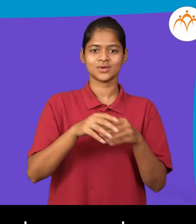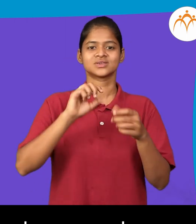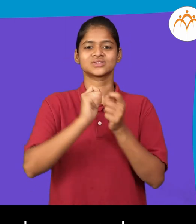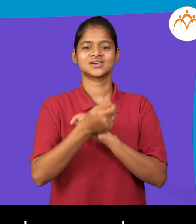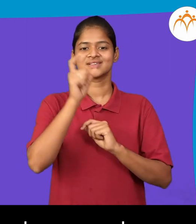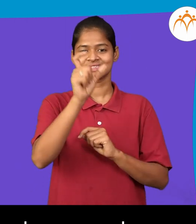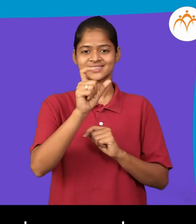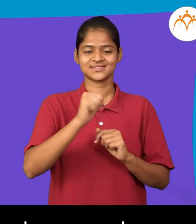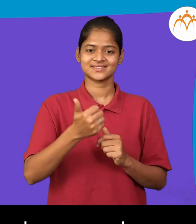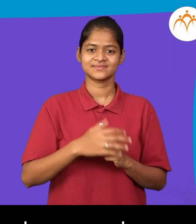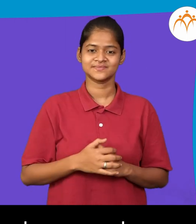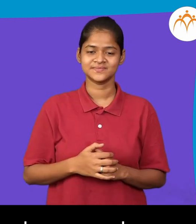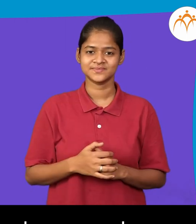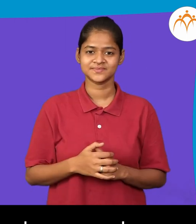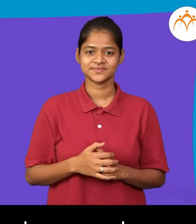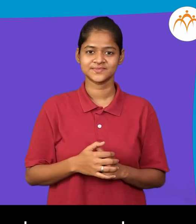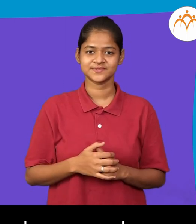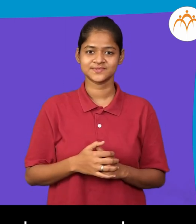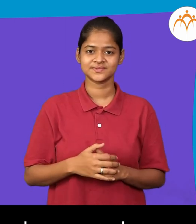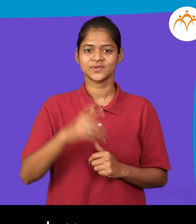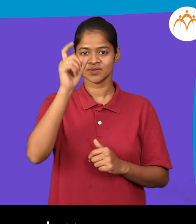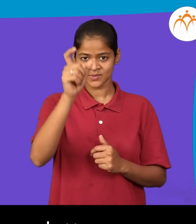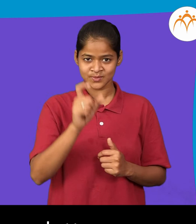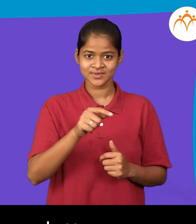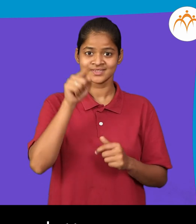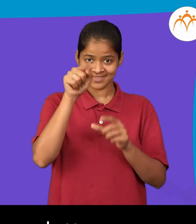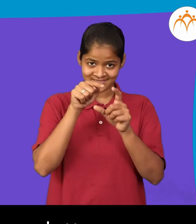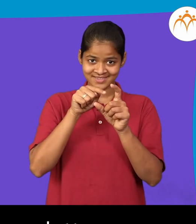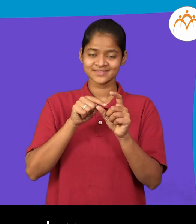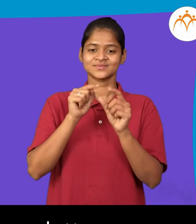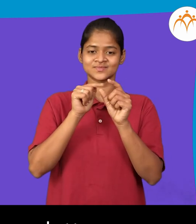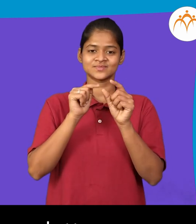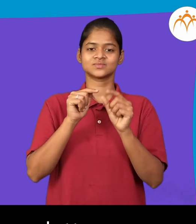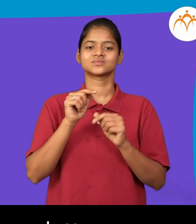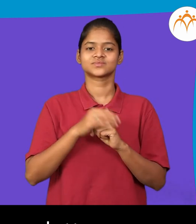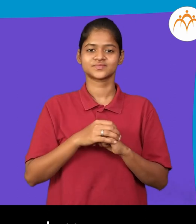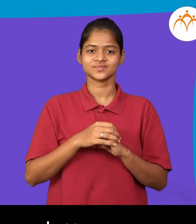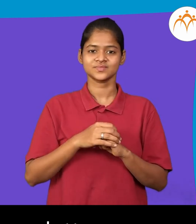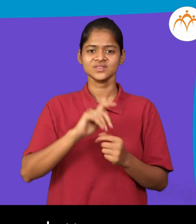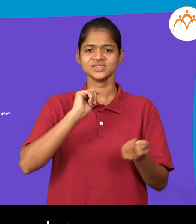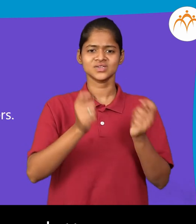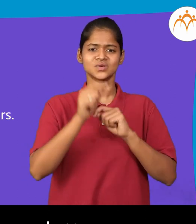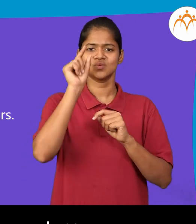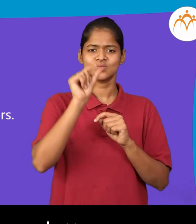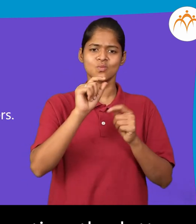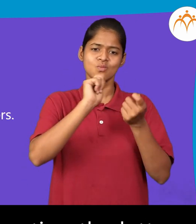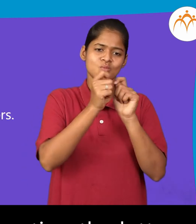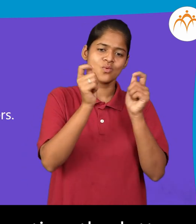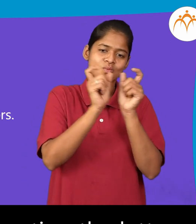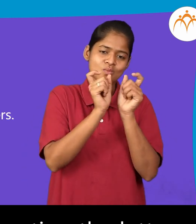letters make a word. Making word from letters. Making a